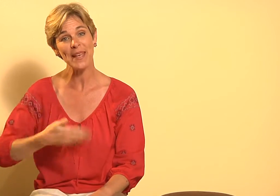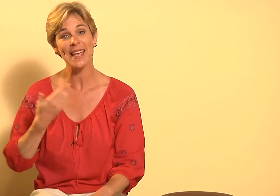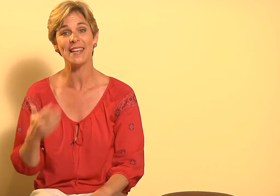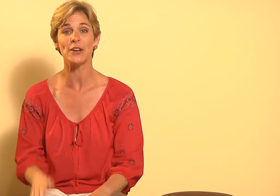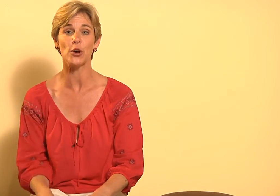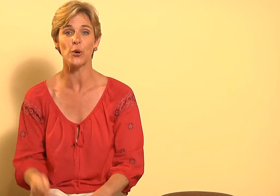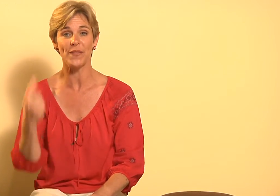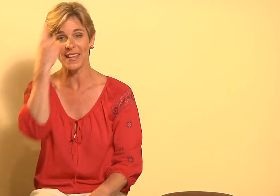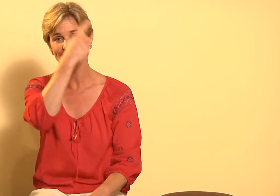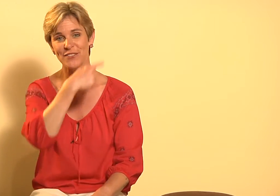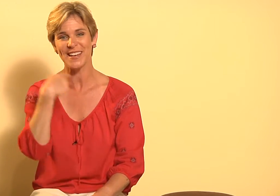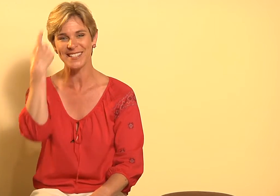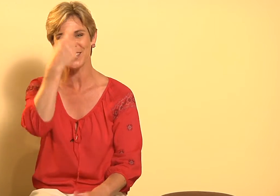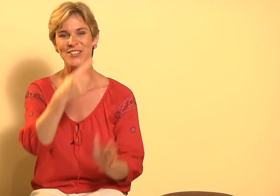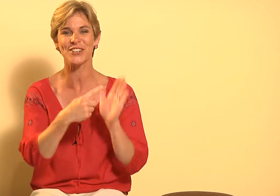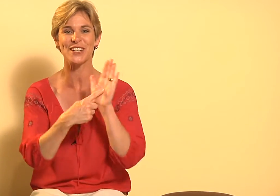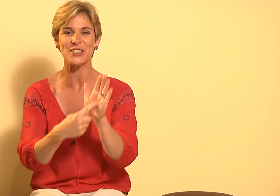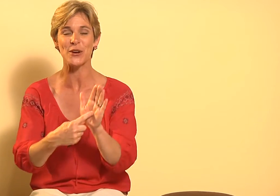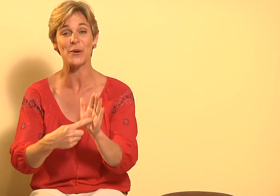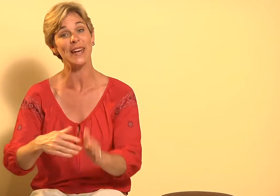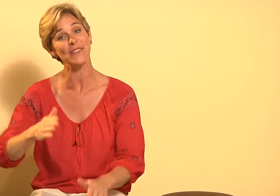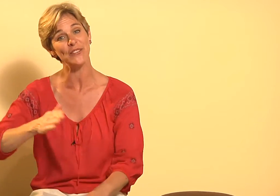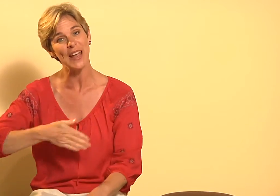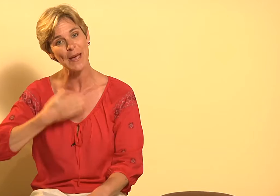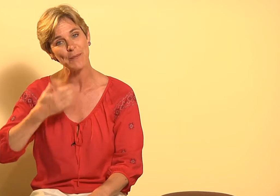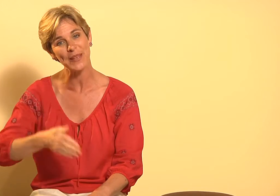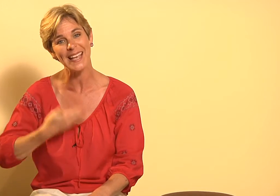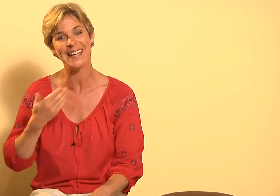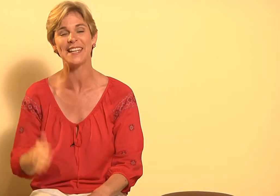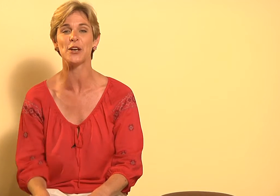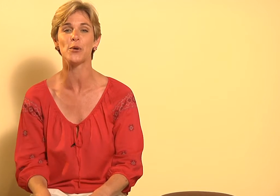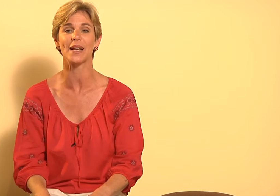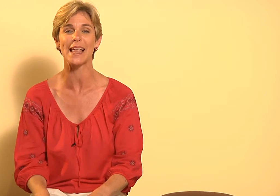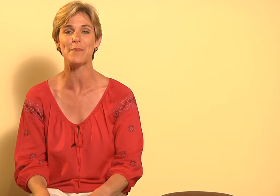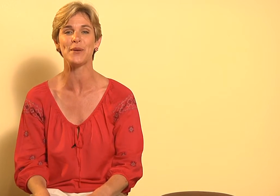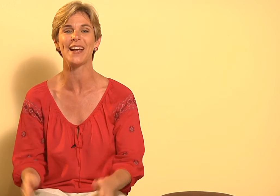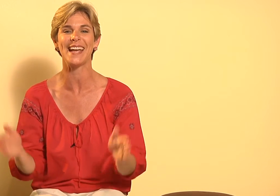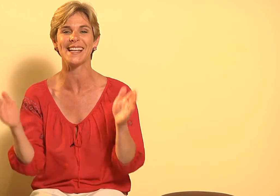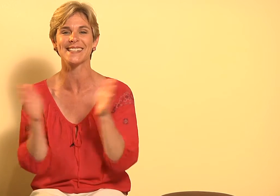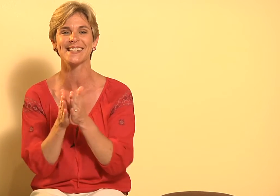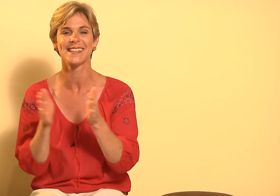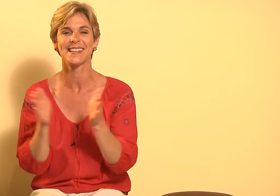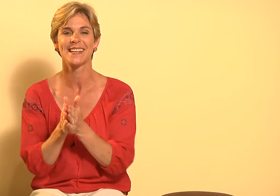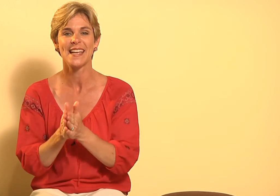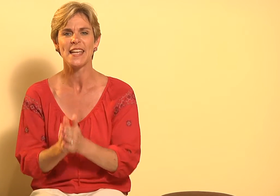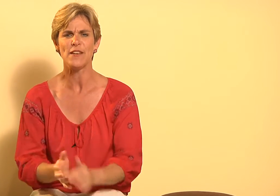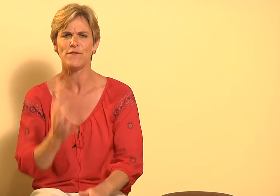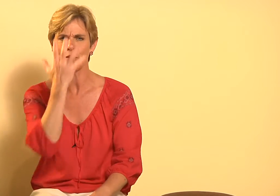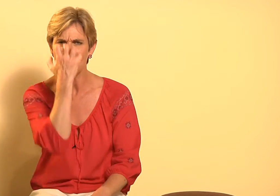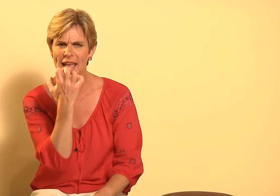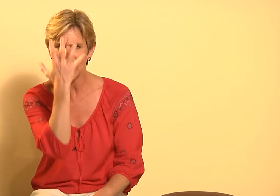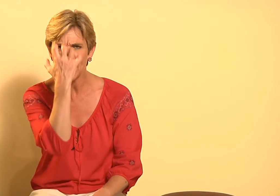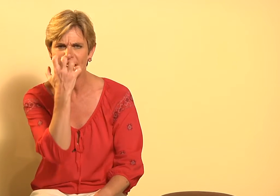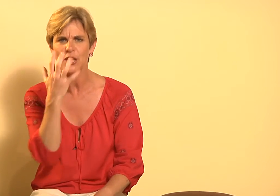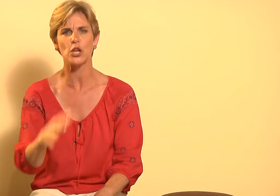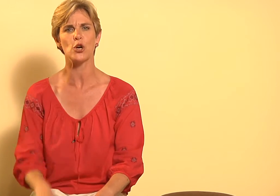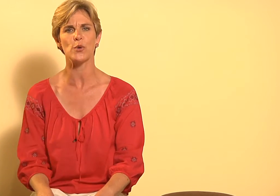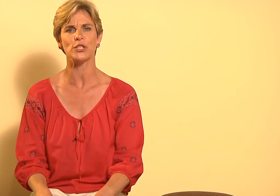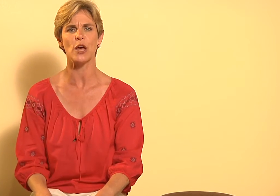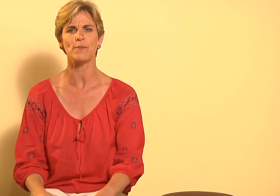and you know it, then your face will surely show it. If you're happy and you know it, clap your hands. If you're mad and you know it, stomp your